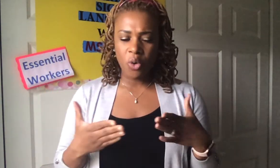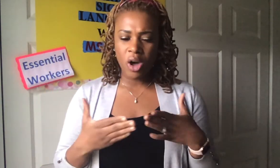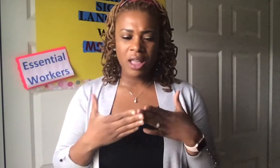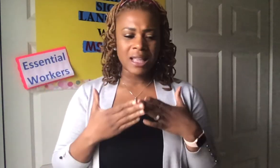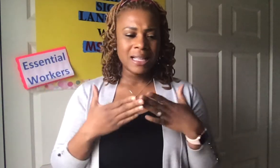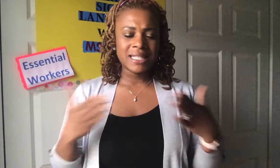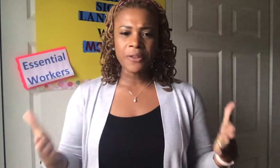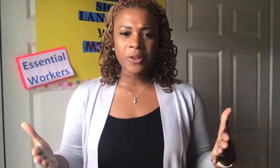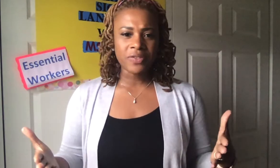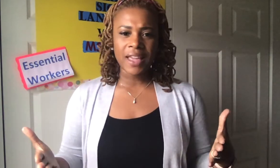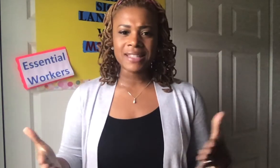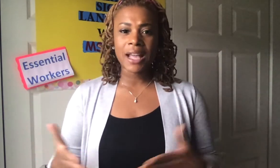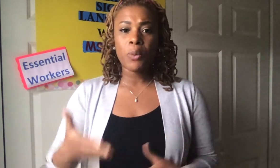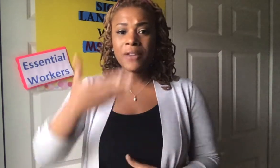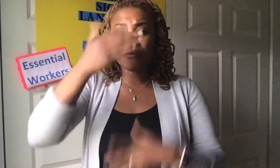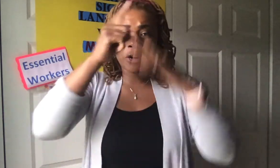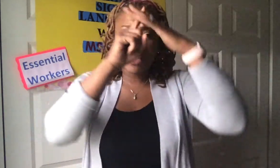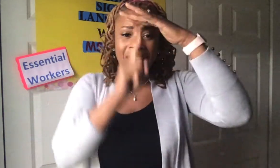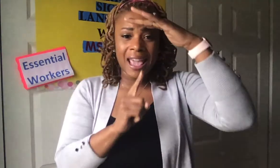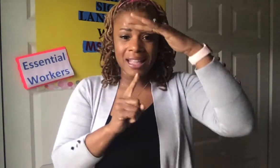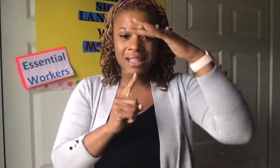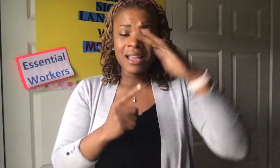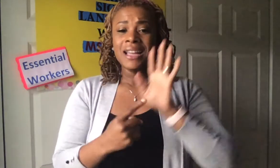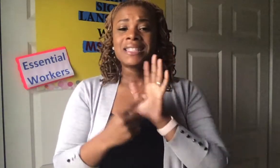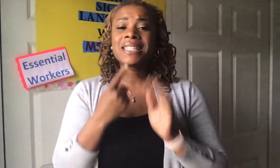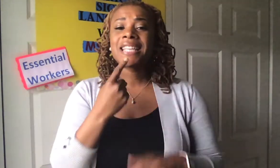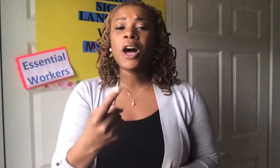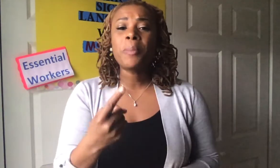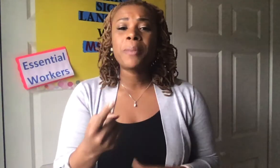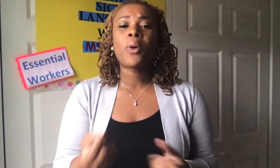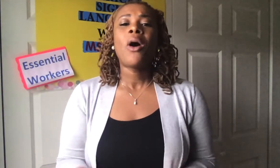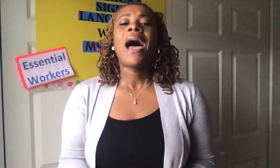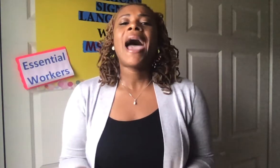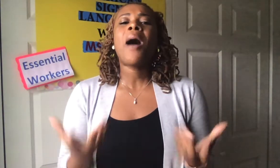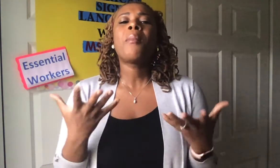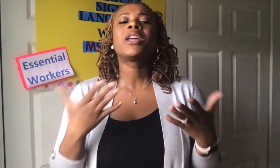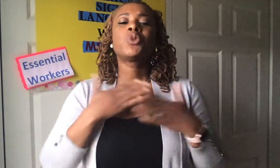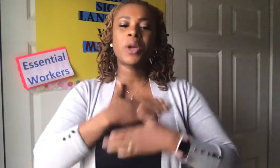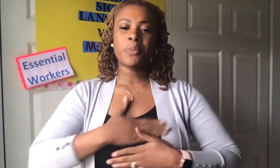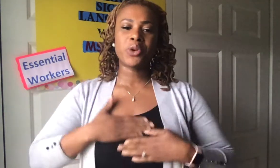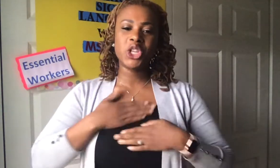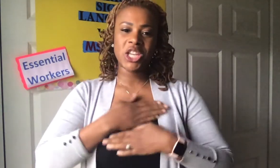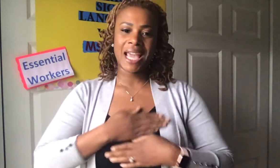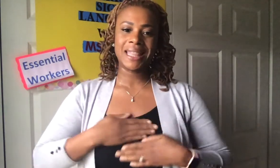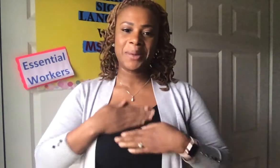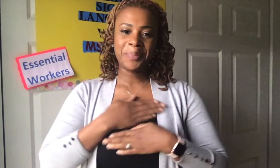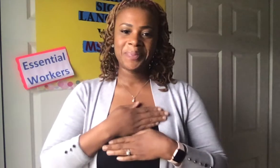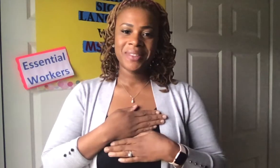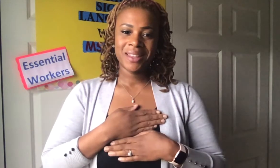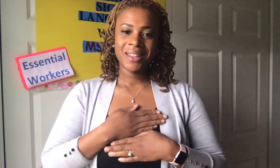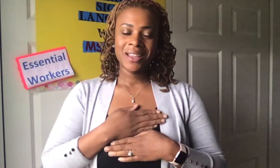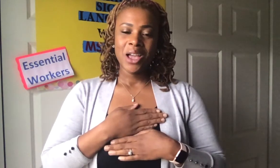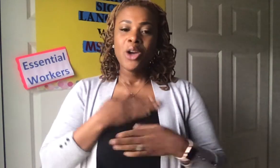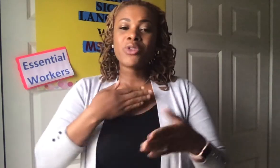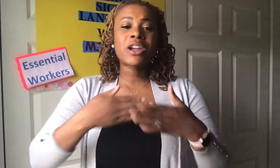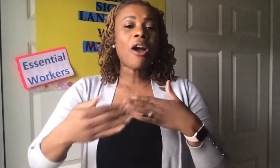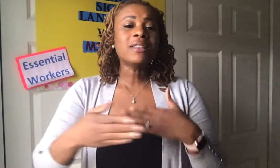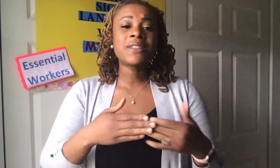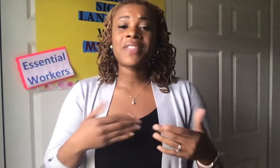on different things that we forget to tell people how much we appreciate them. Regardless if that's